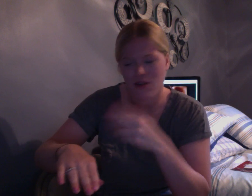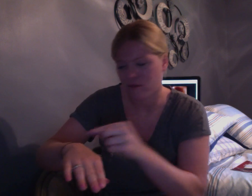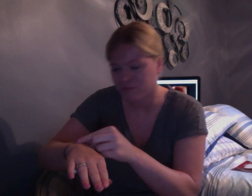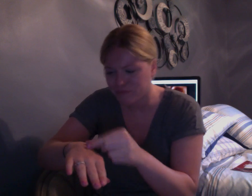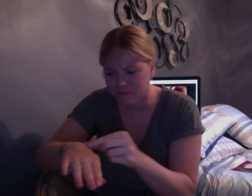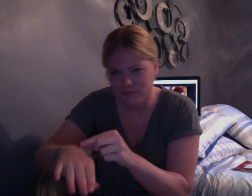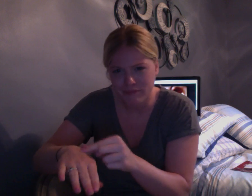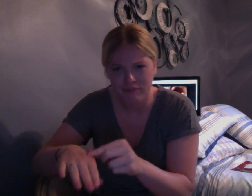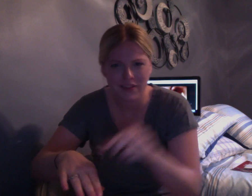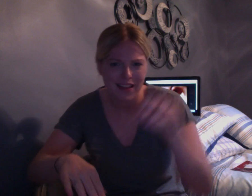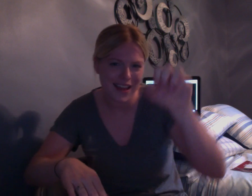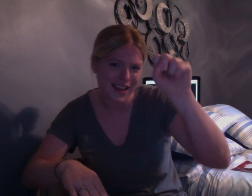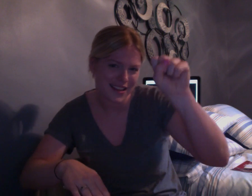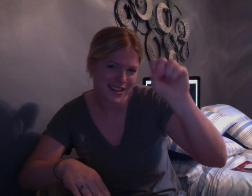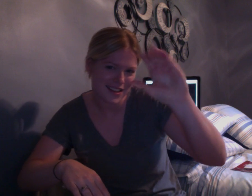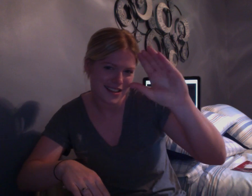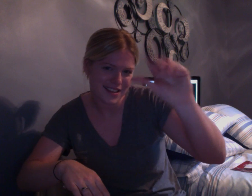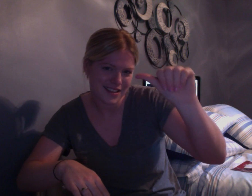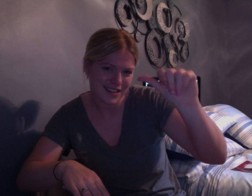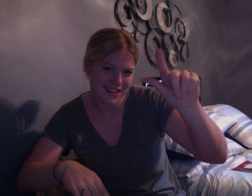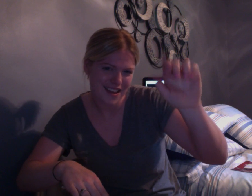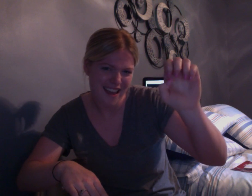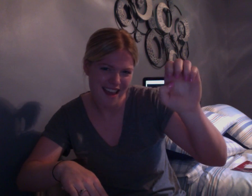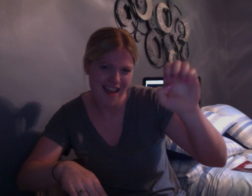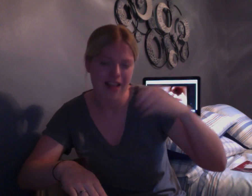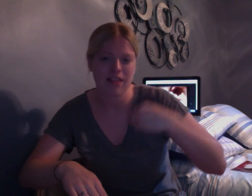spread into surrounding tissue, leading to more extensive surgery and scarring.